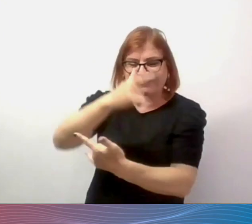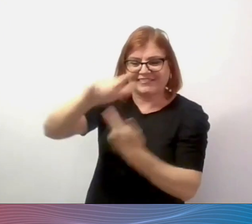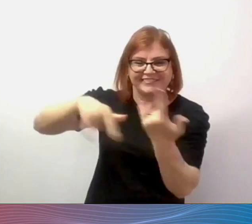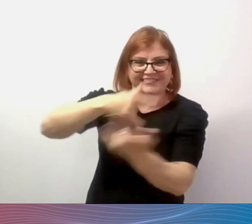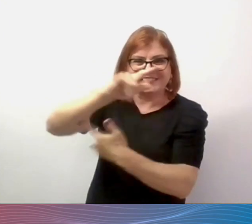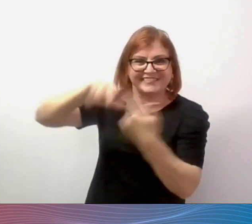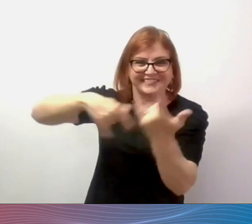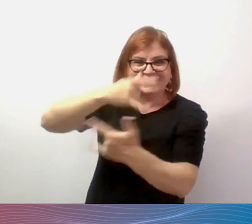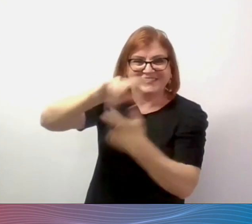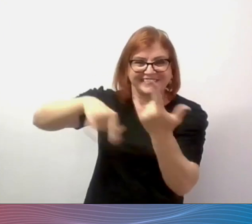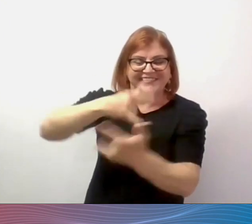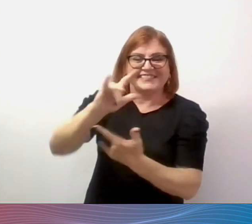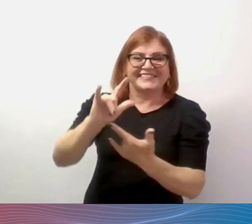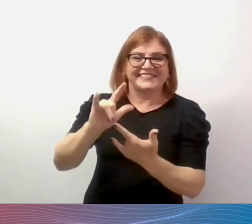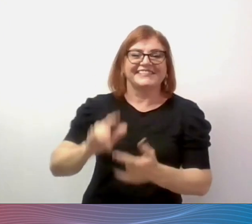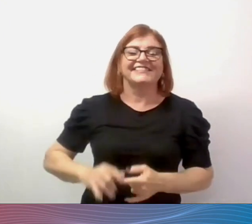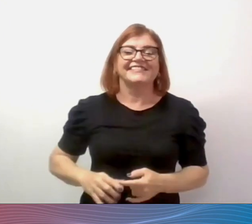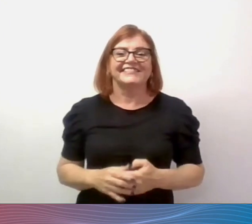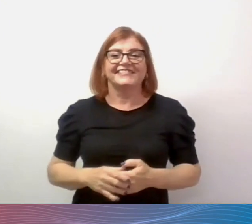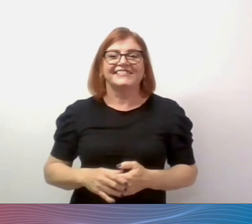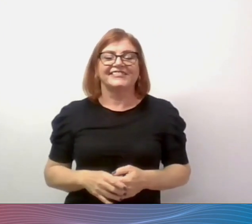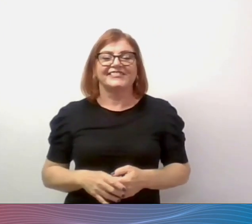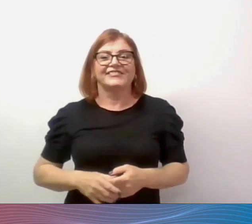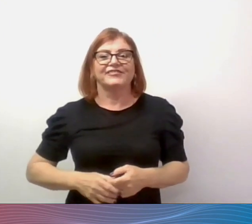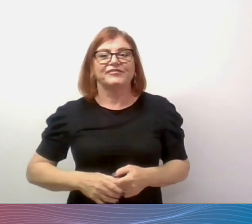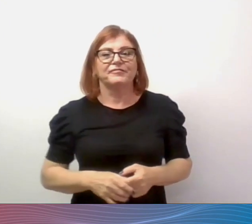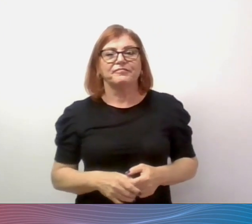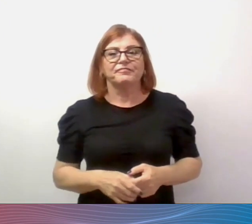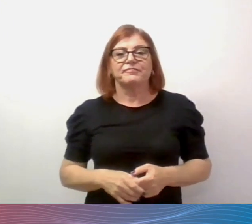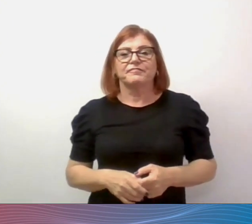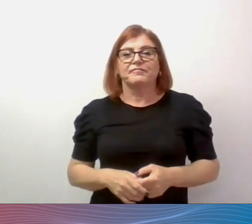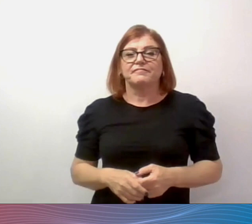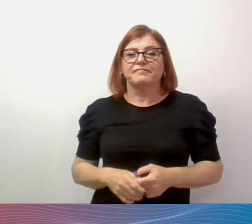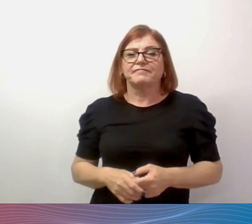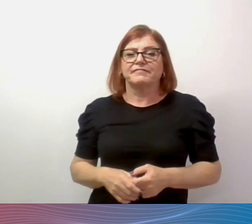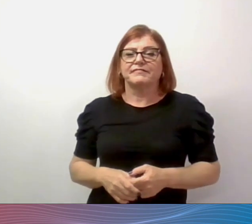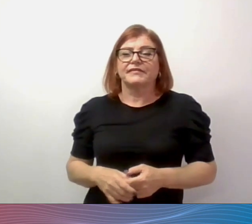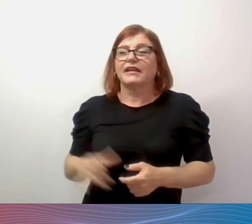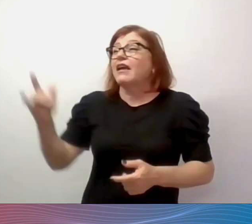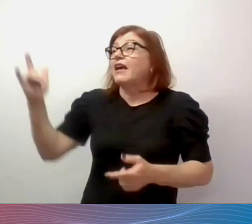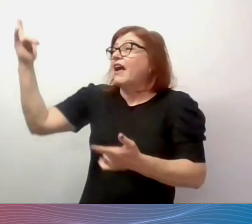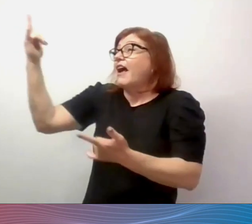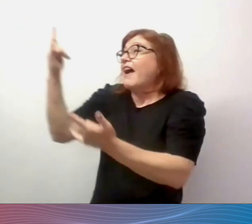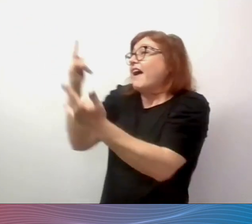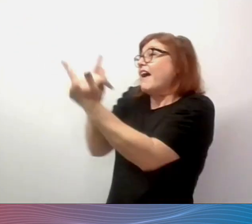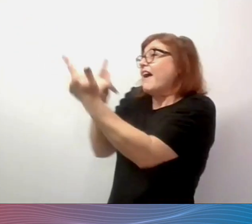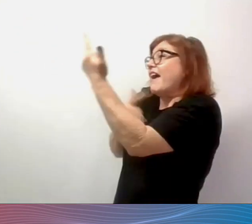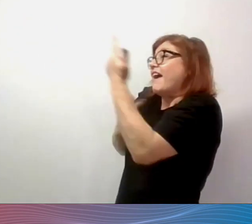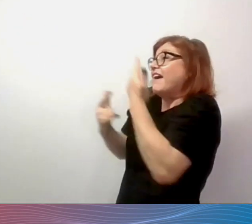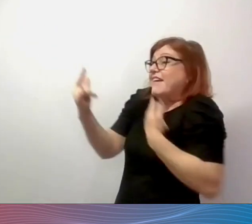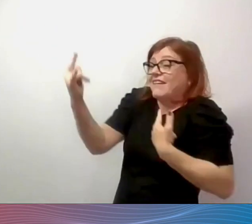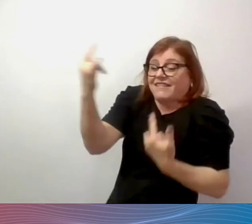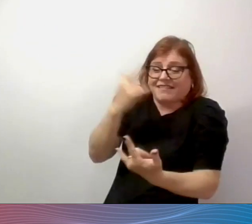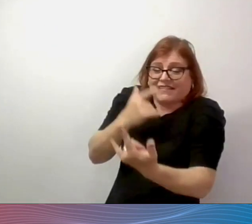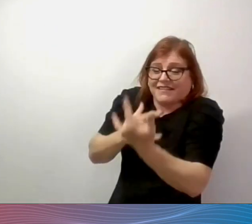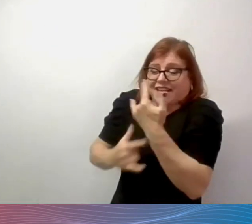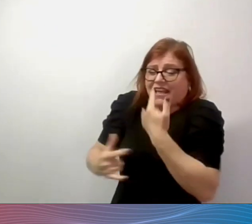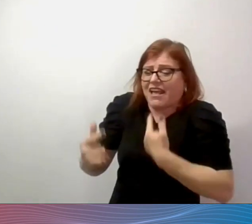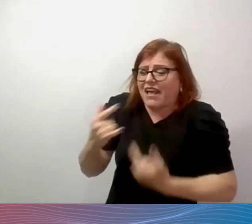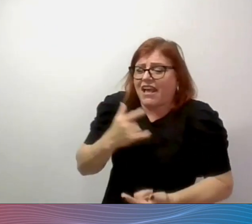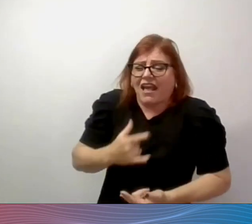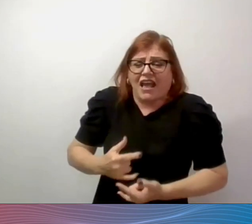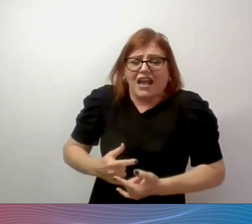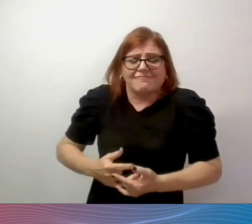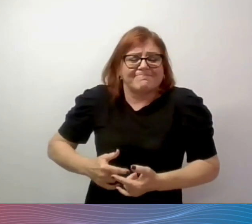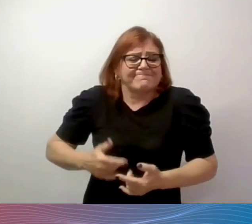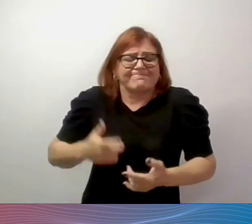vai sentir que você é tão amado como nunca alguém te amou assim. You felt loved in such a way